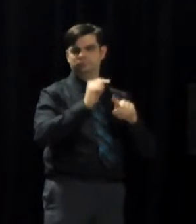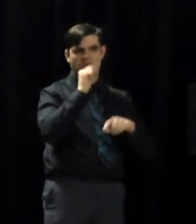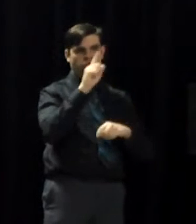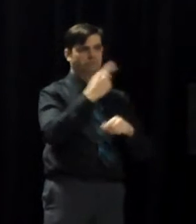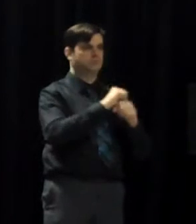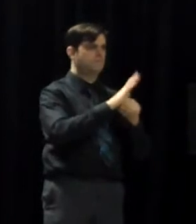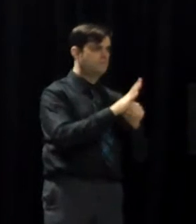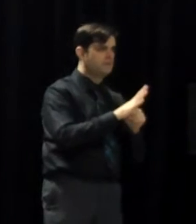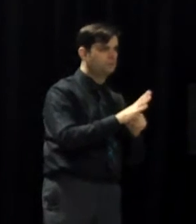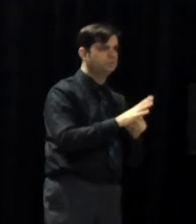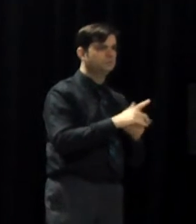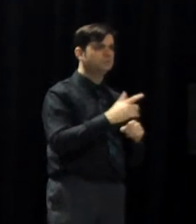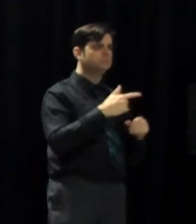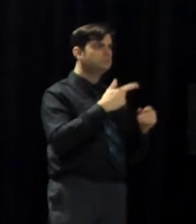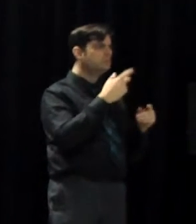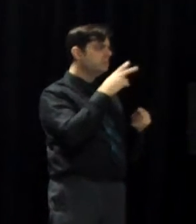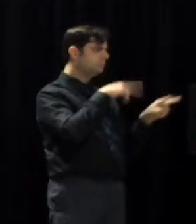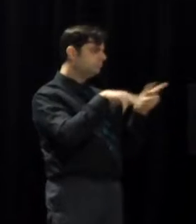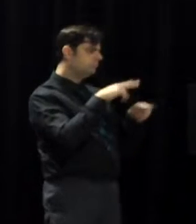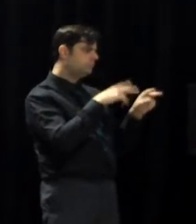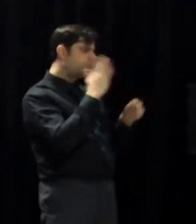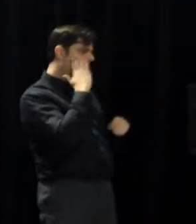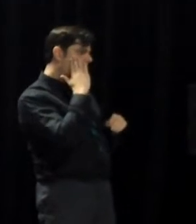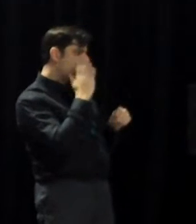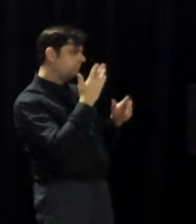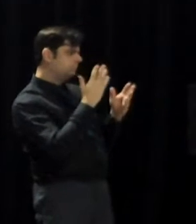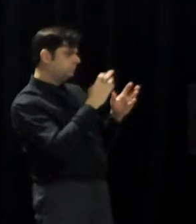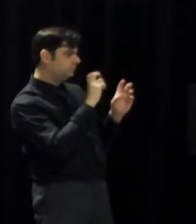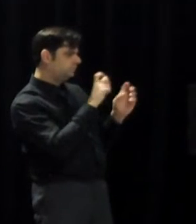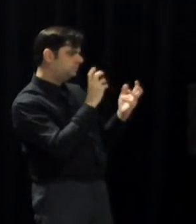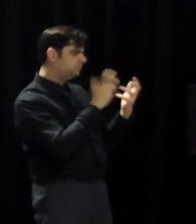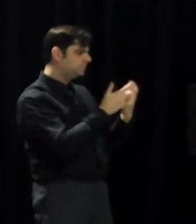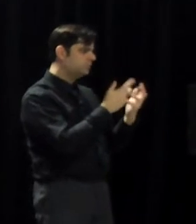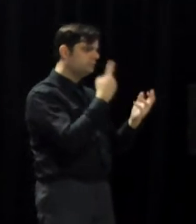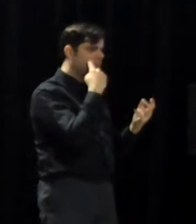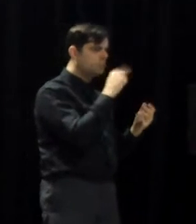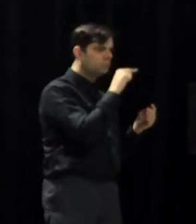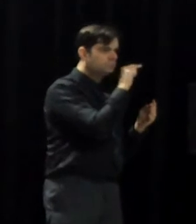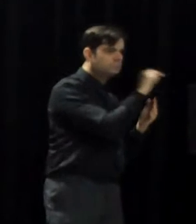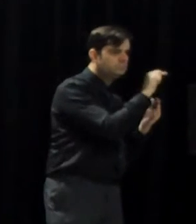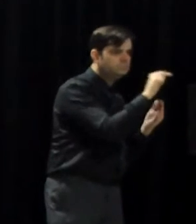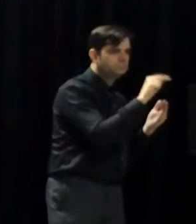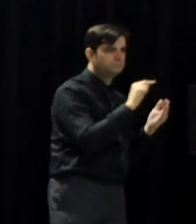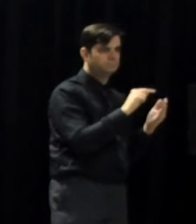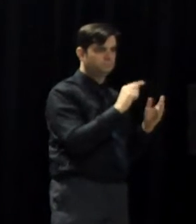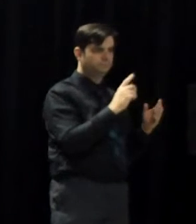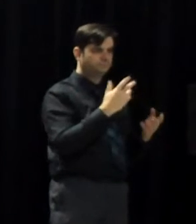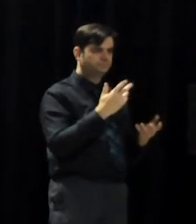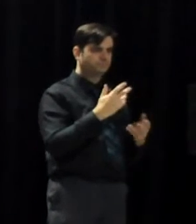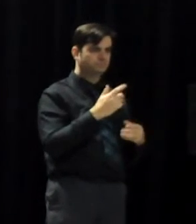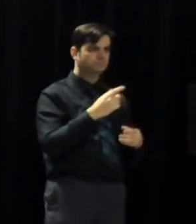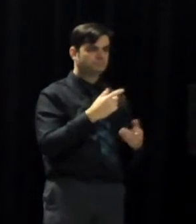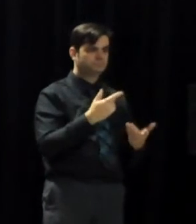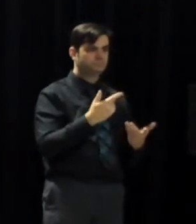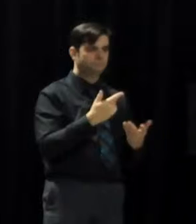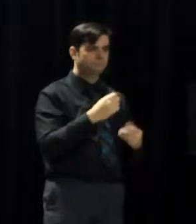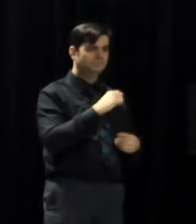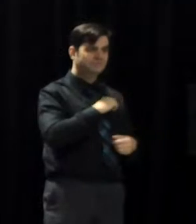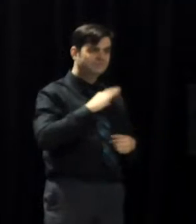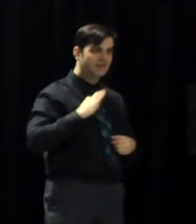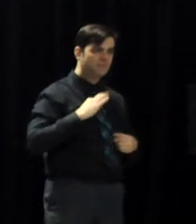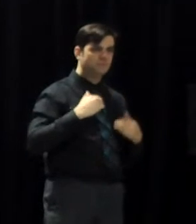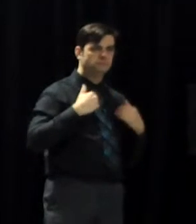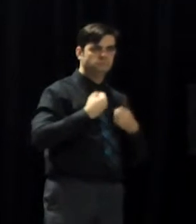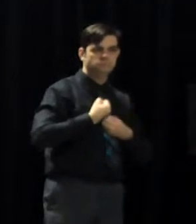to track is the staff and the fatigue. But where we are from a hospital standpoint is we're